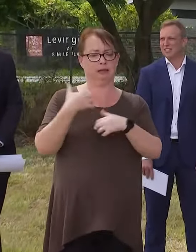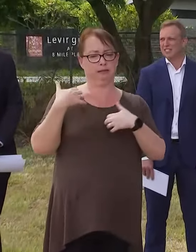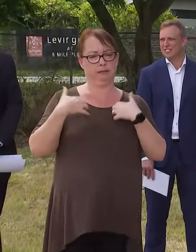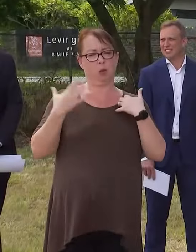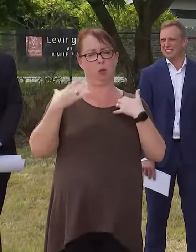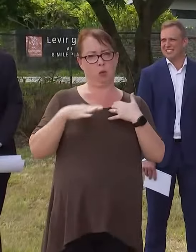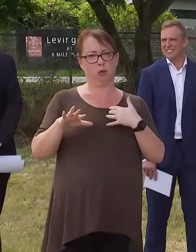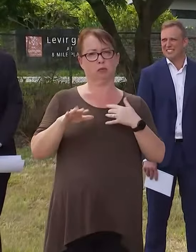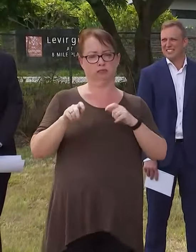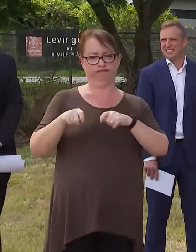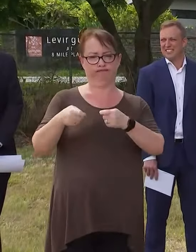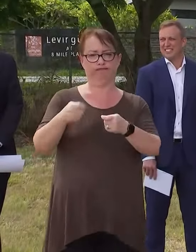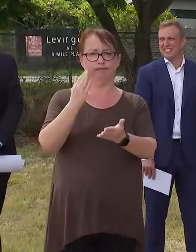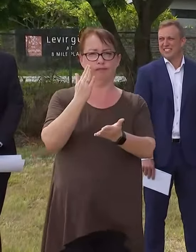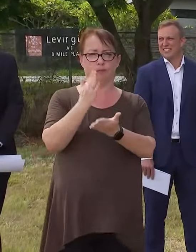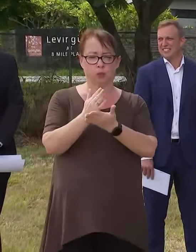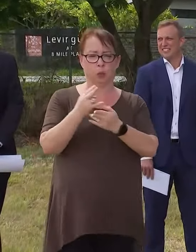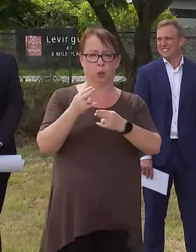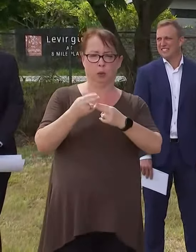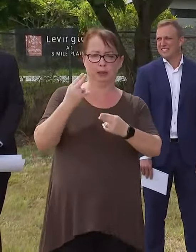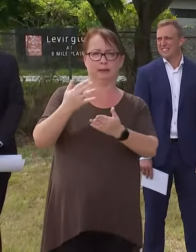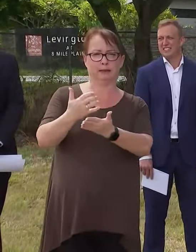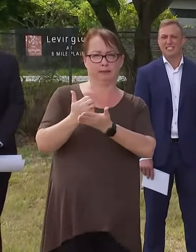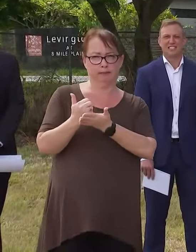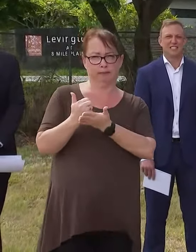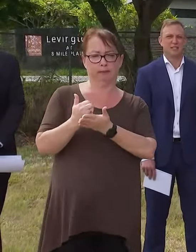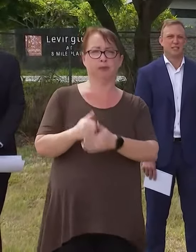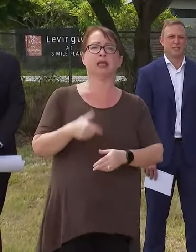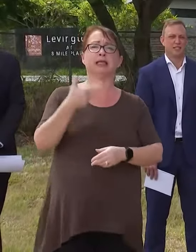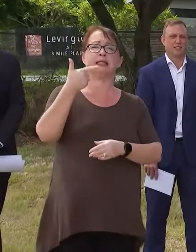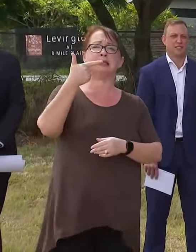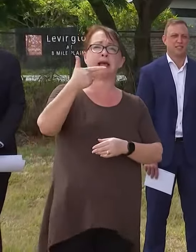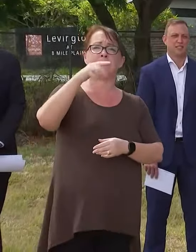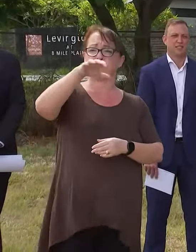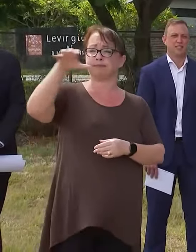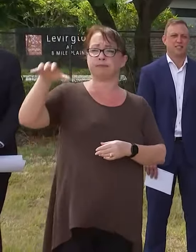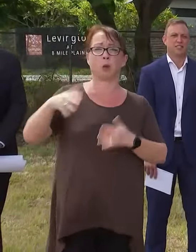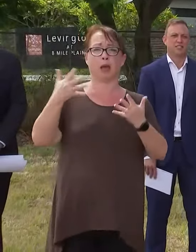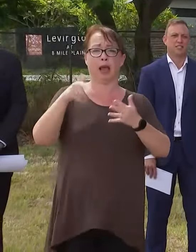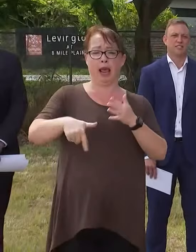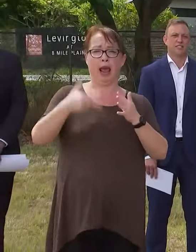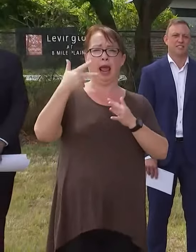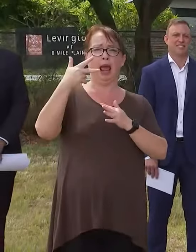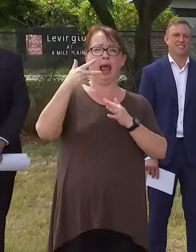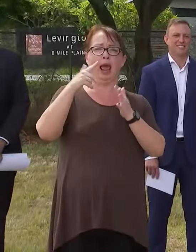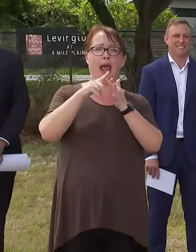and safely as possible. The 7 satellite hospital sites are in 8 Mile